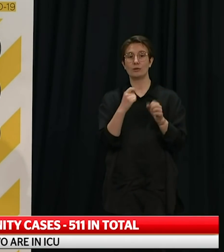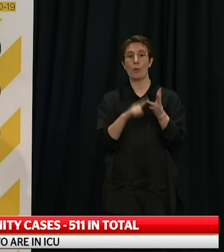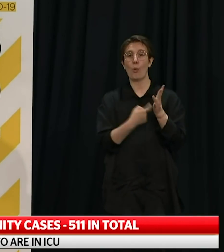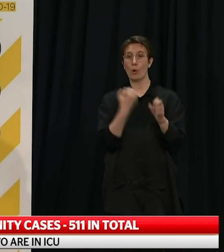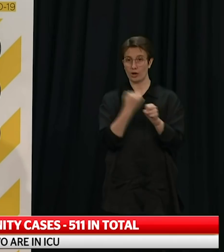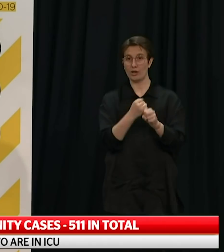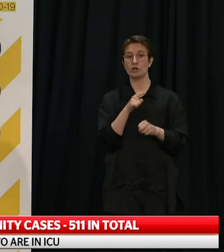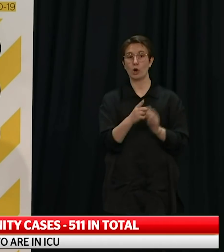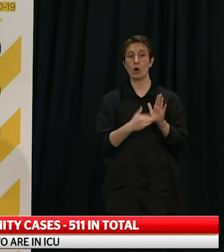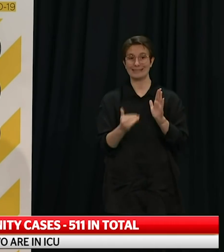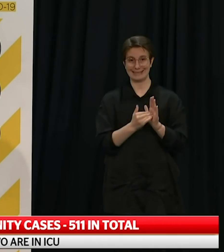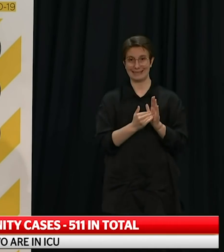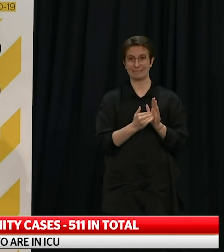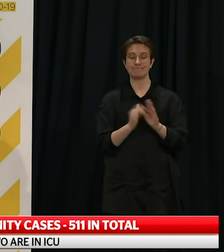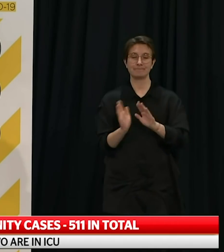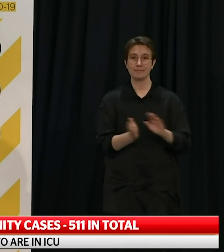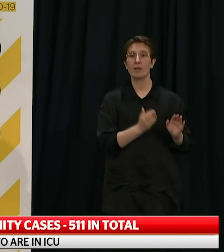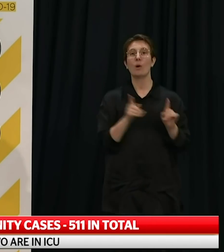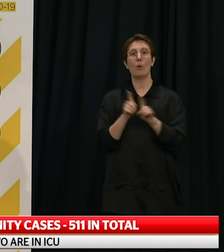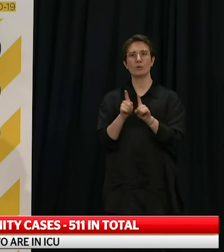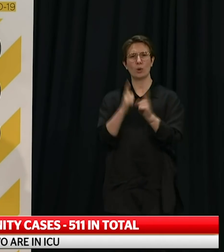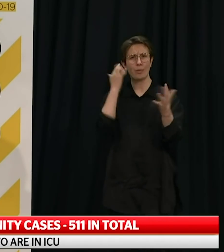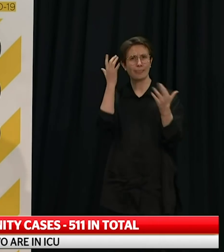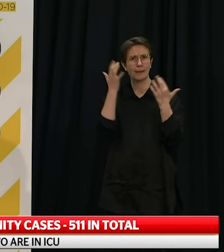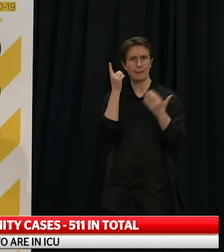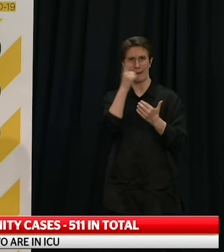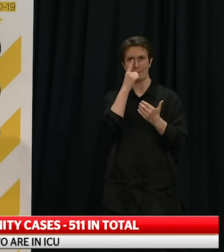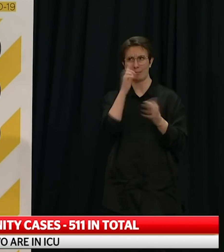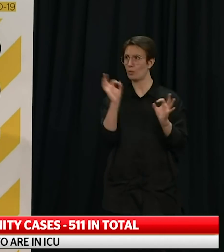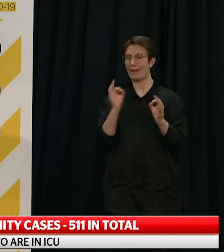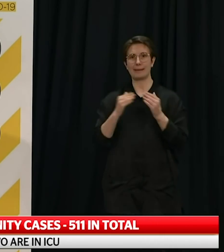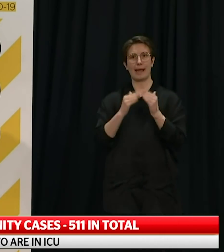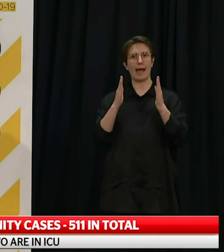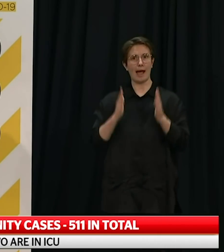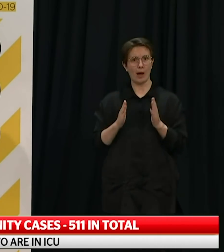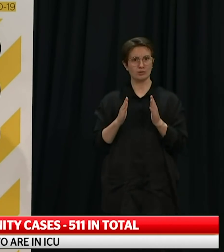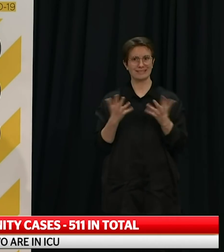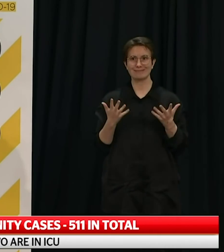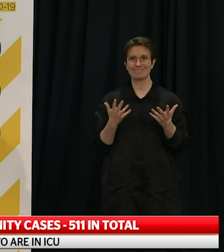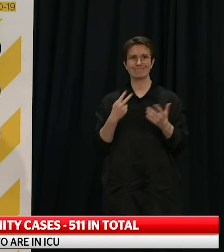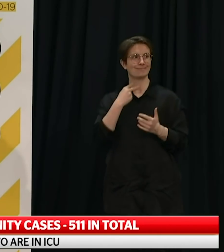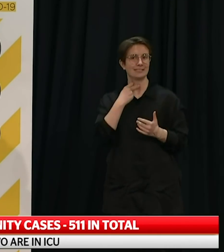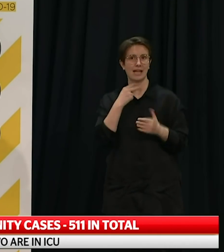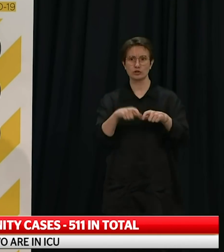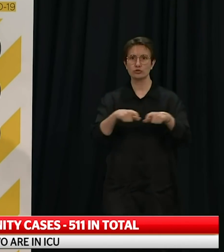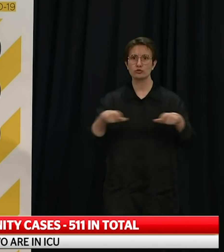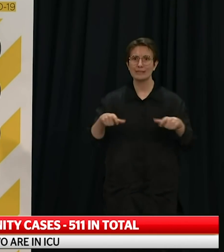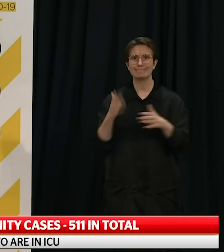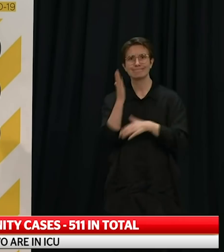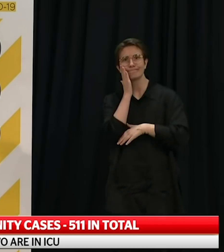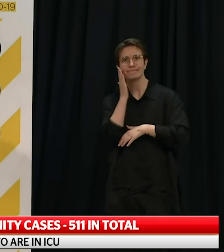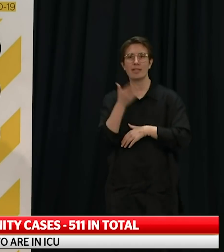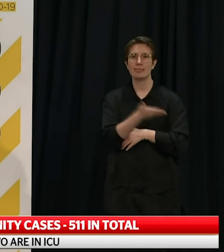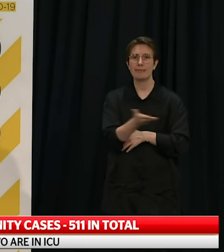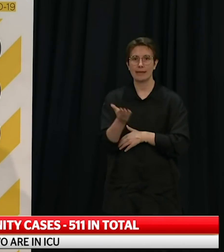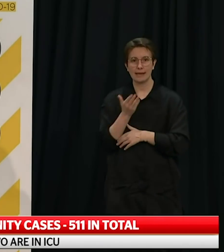we've contracted more motel units to cater for people who would otherwise be sleeping rough, and we're closely monitoring this need. You might have heard me